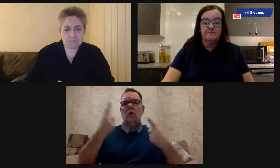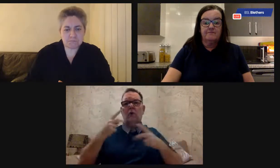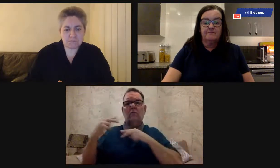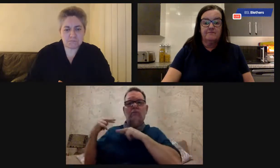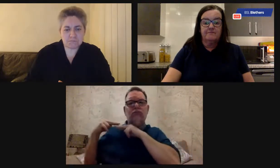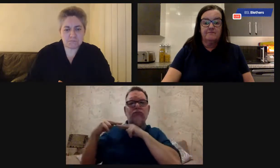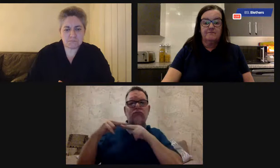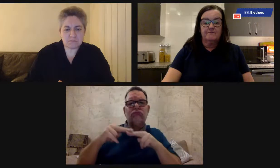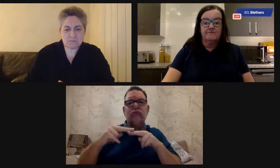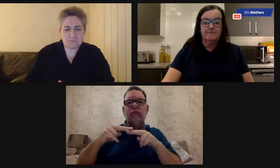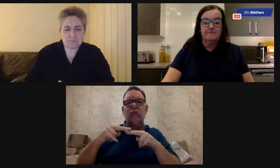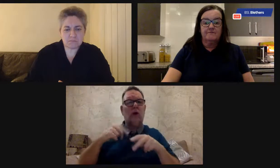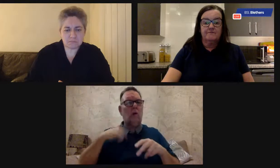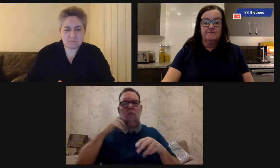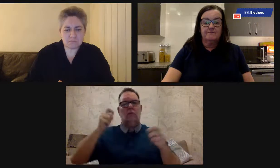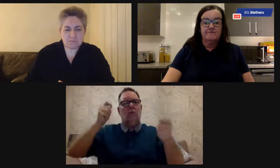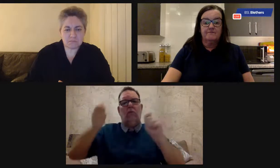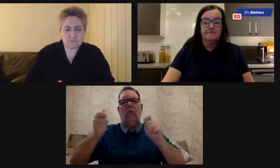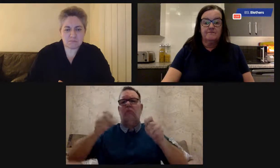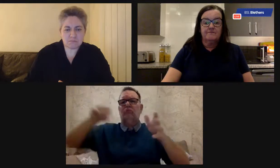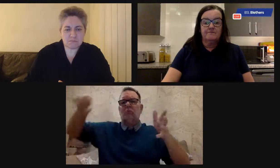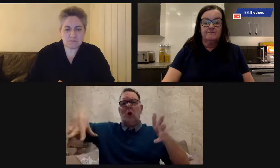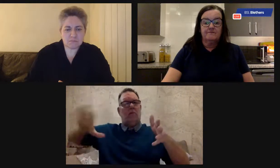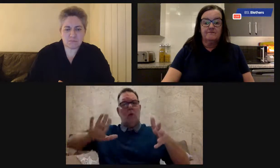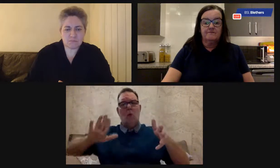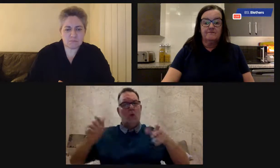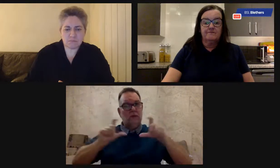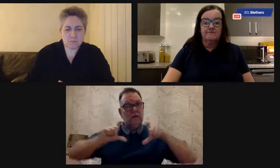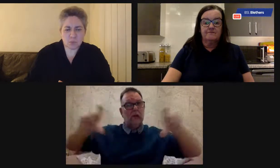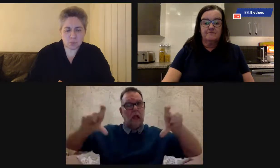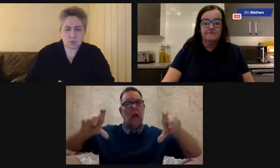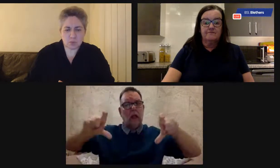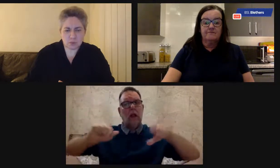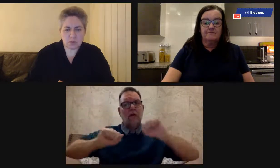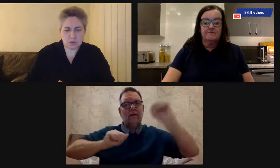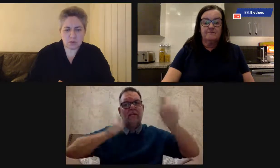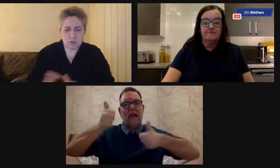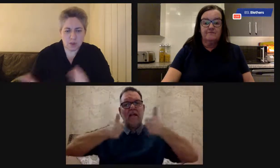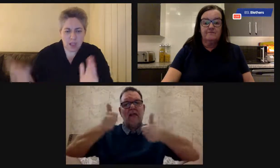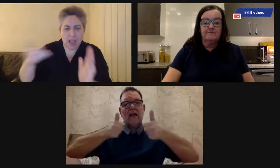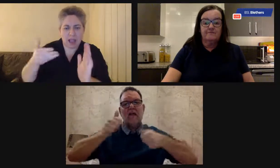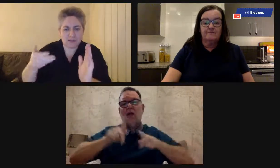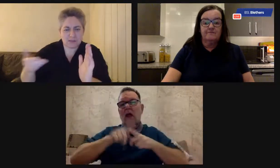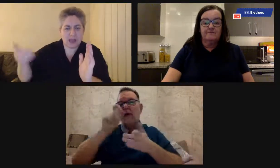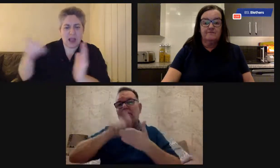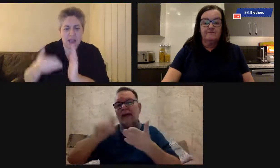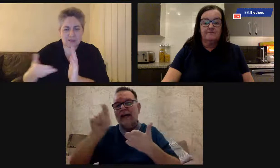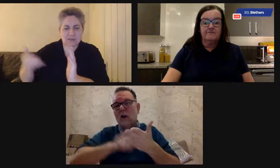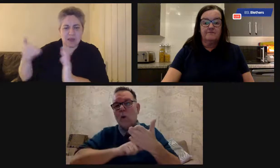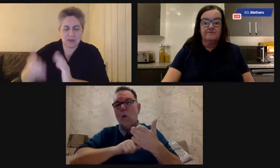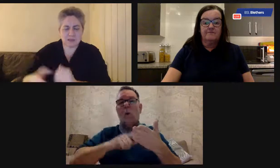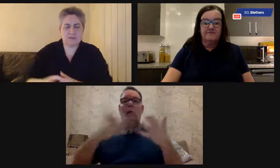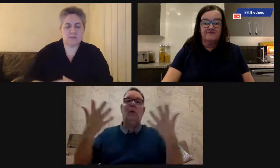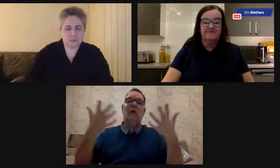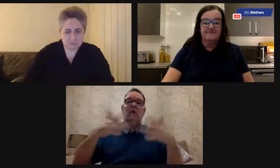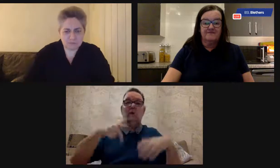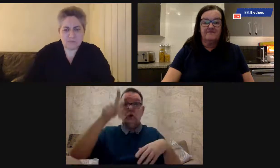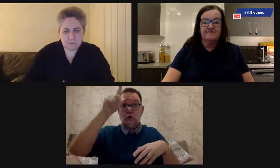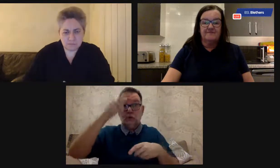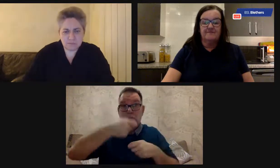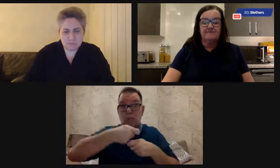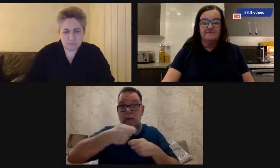whist games. We do every year we have our sort of